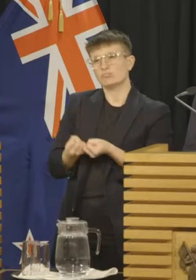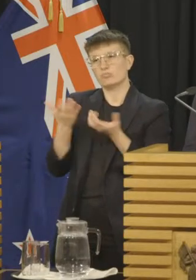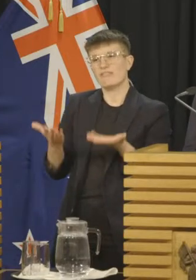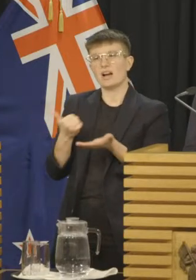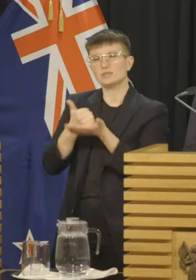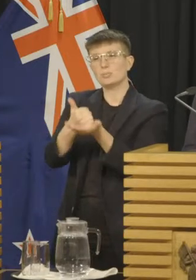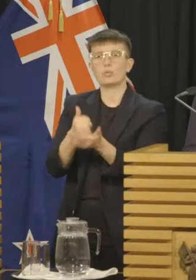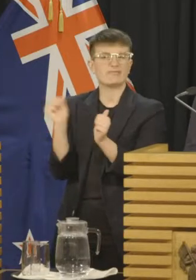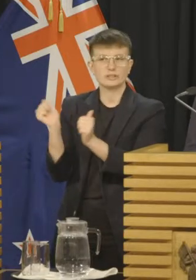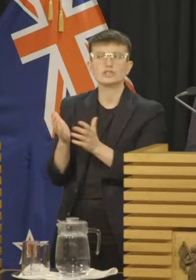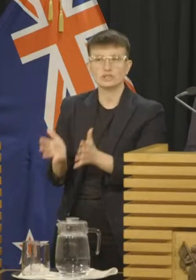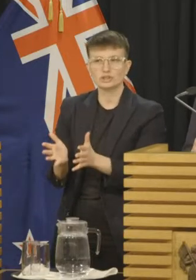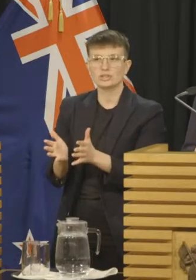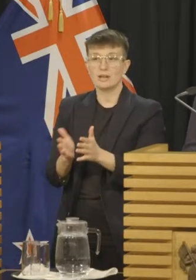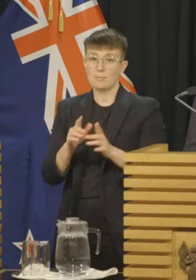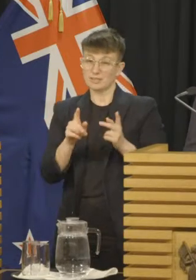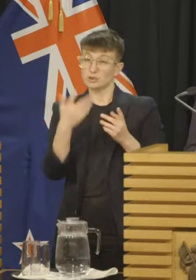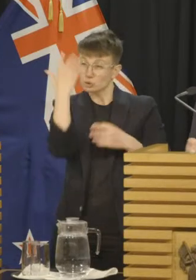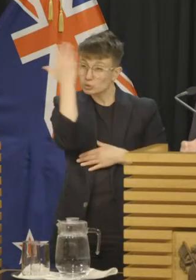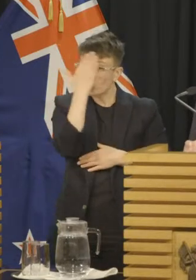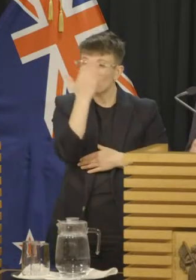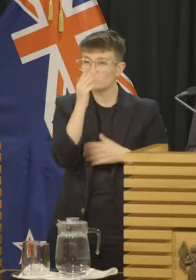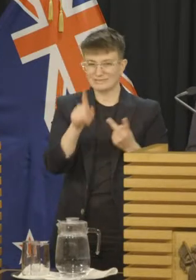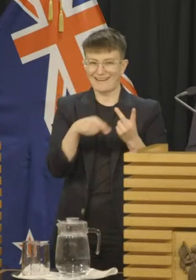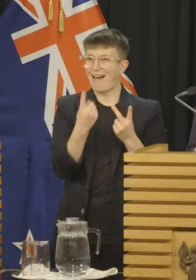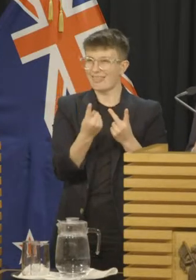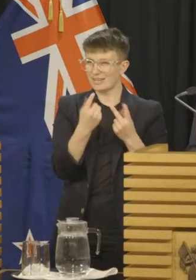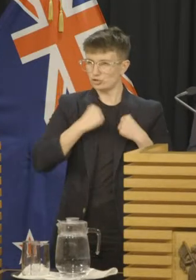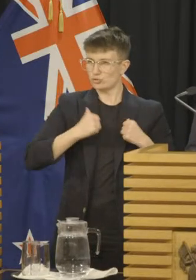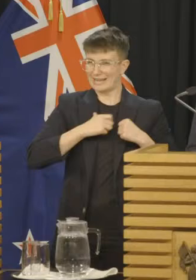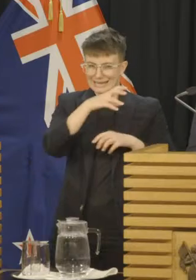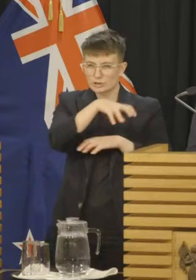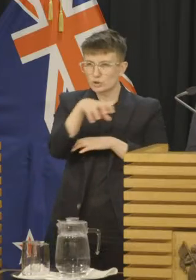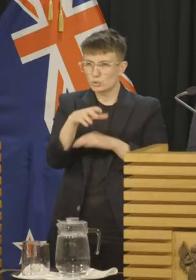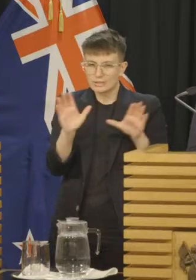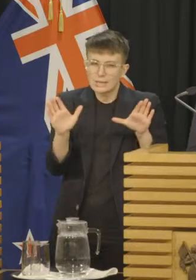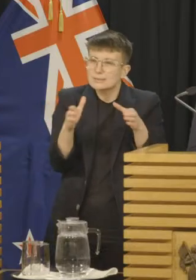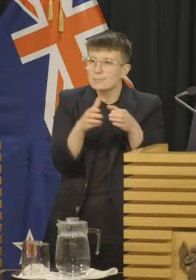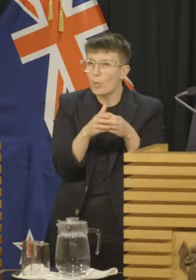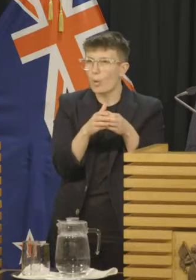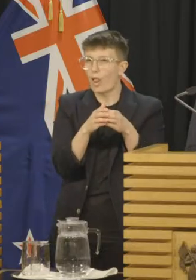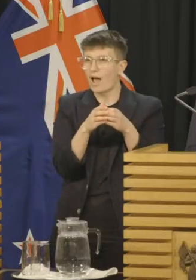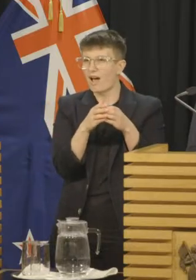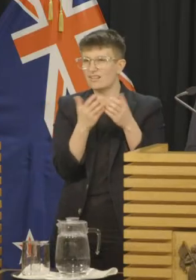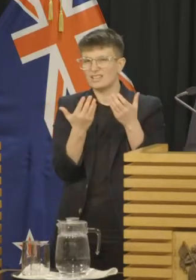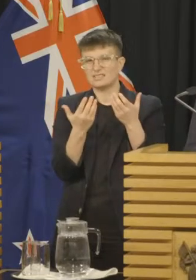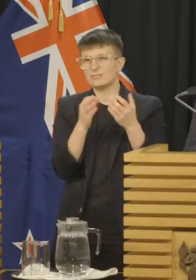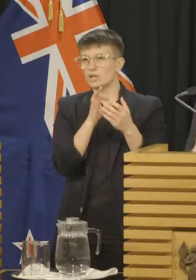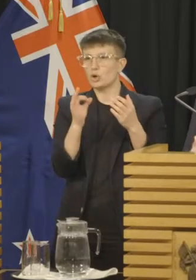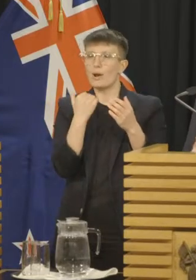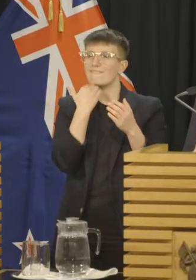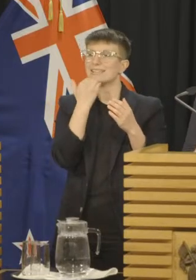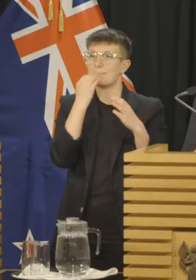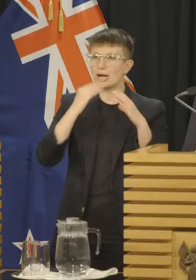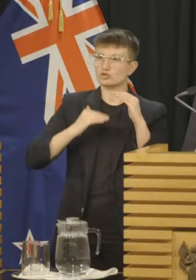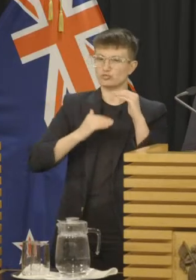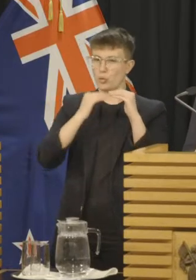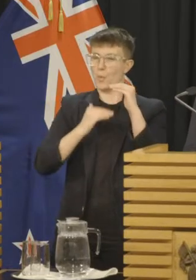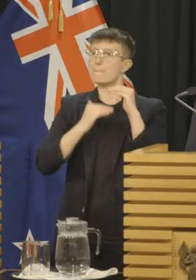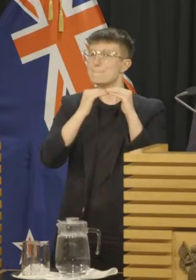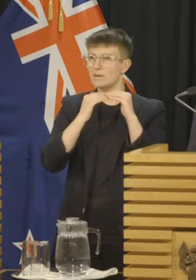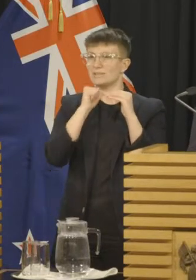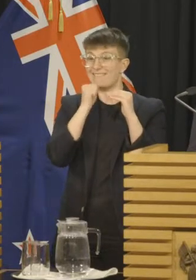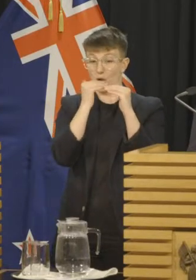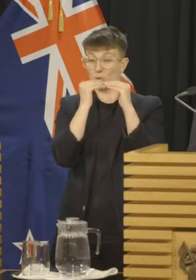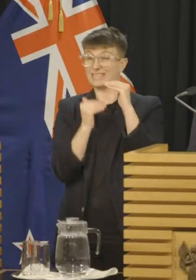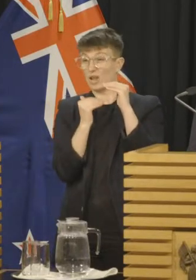little different in that they're smaller in scale. They have less ability to absorb that kind of shock within their balance sheet. Politics, as you'll know, there's a big